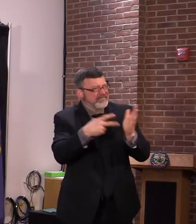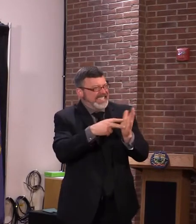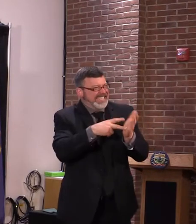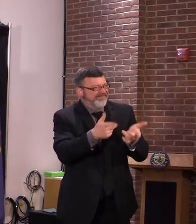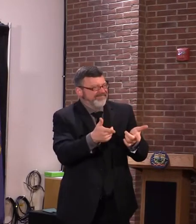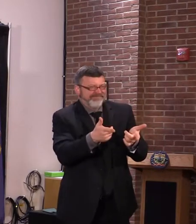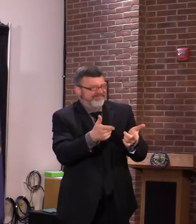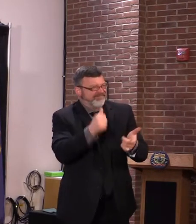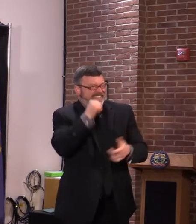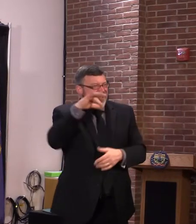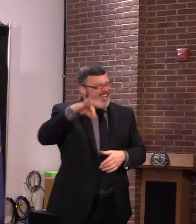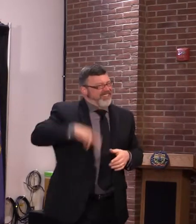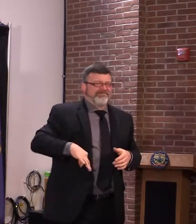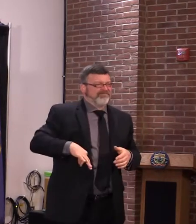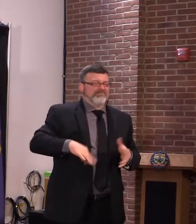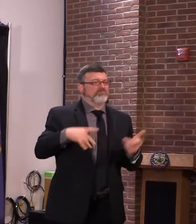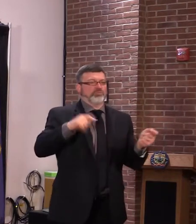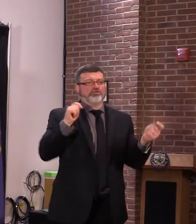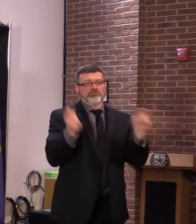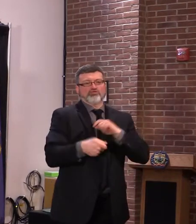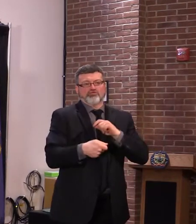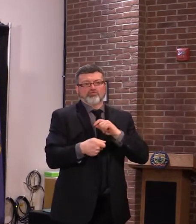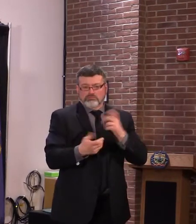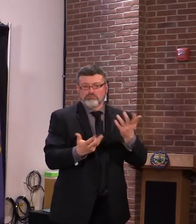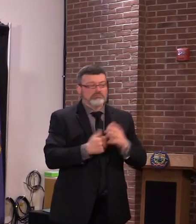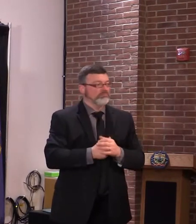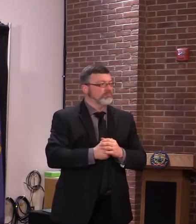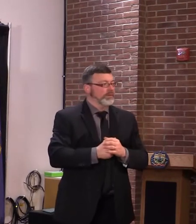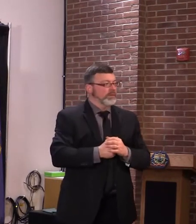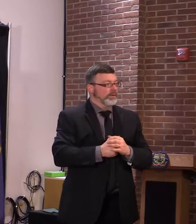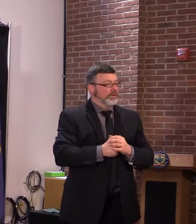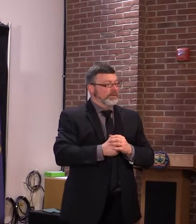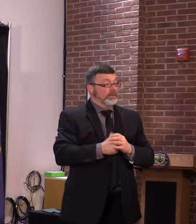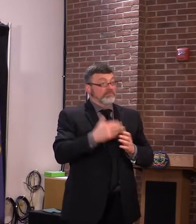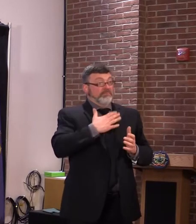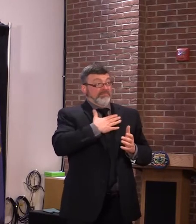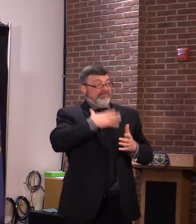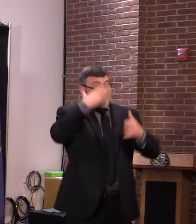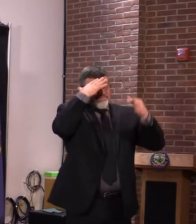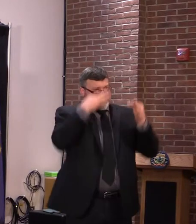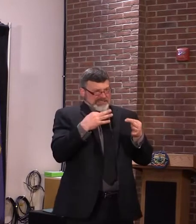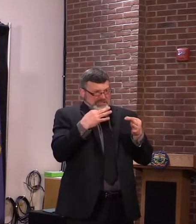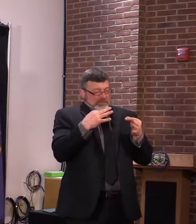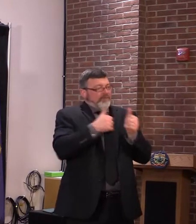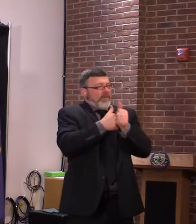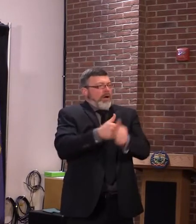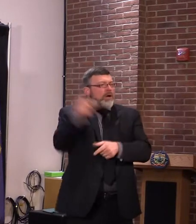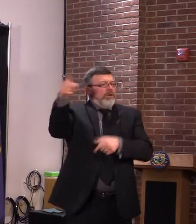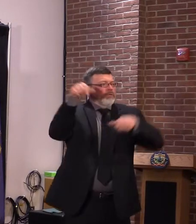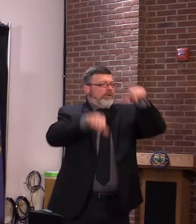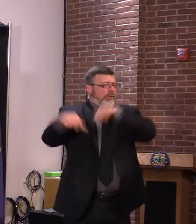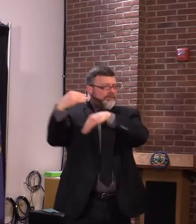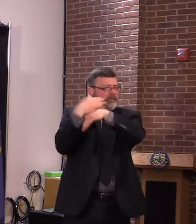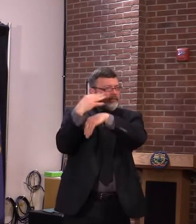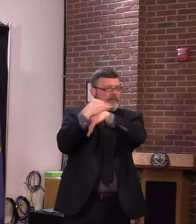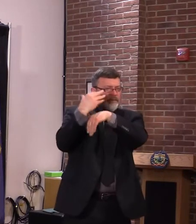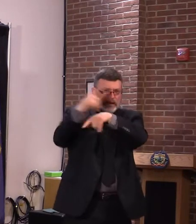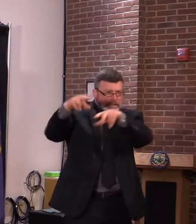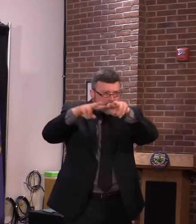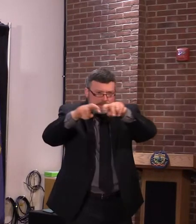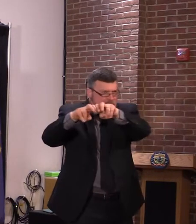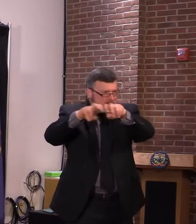variant. We continue to base such decisions on the current science, evaluating the data, and evolving